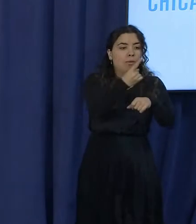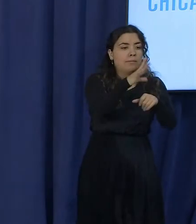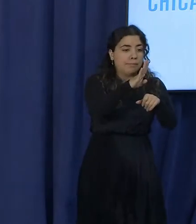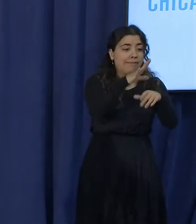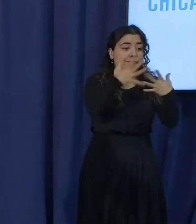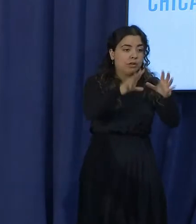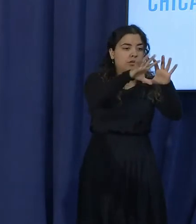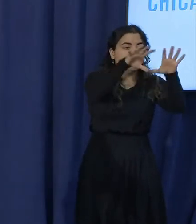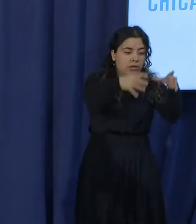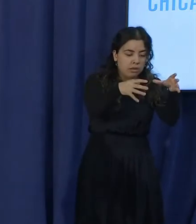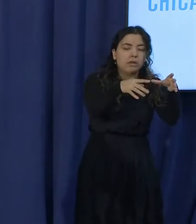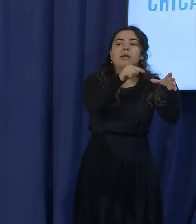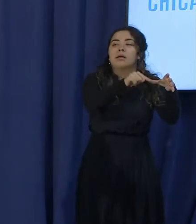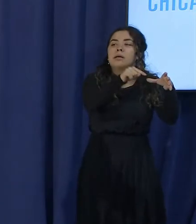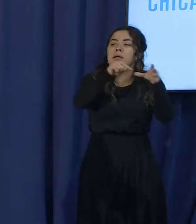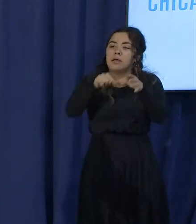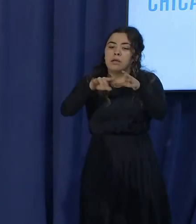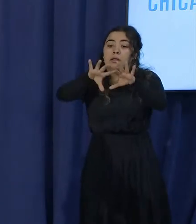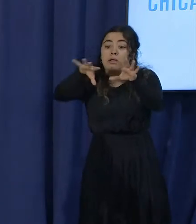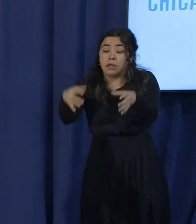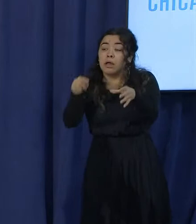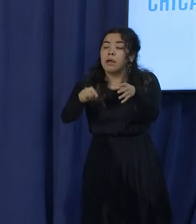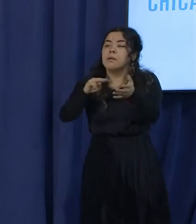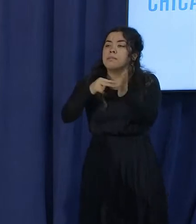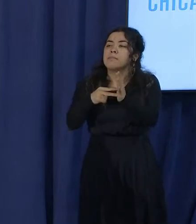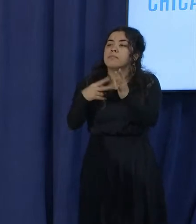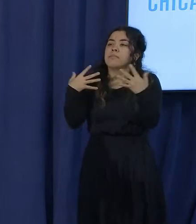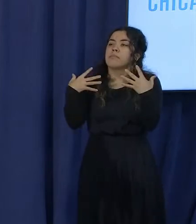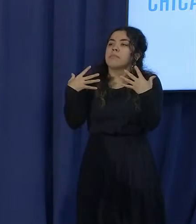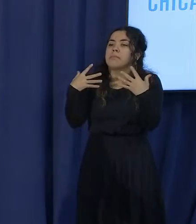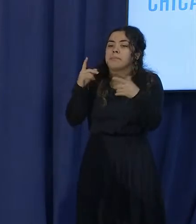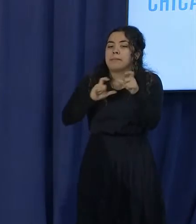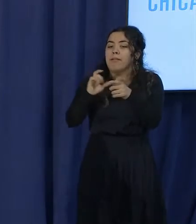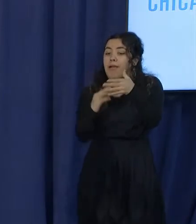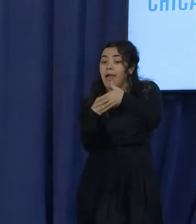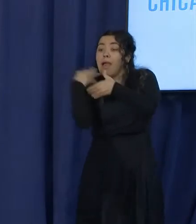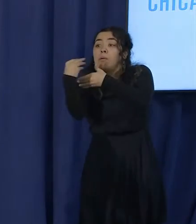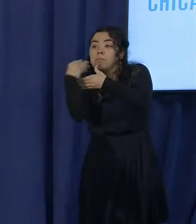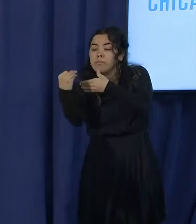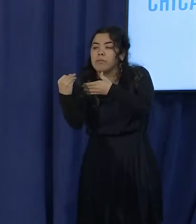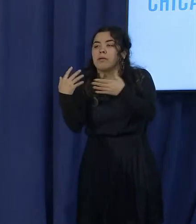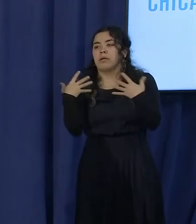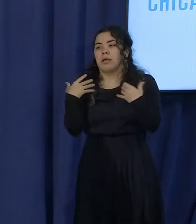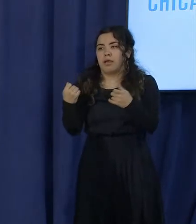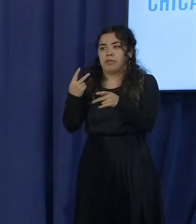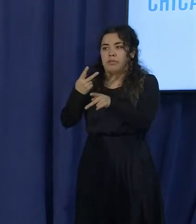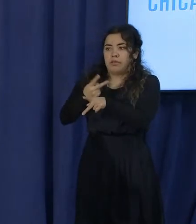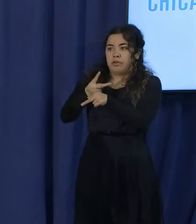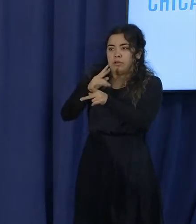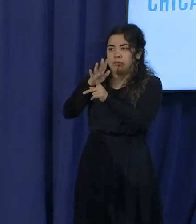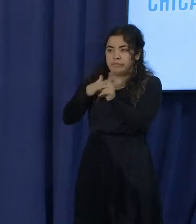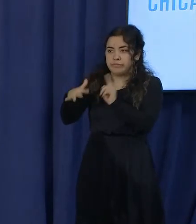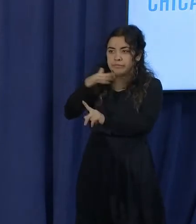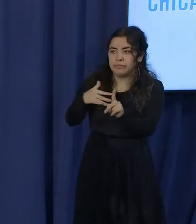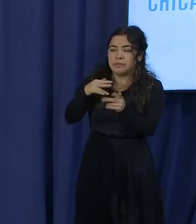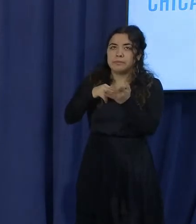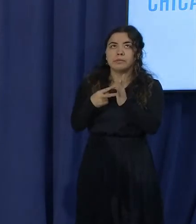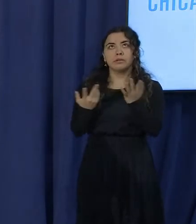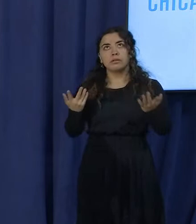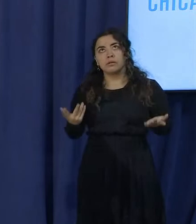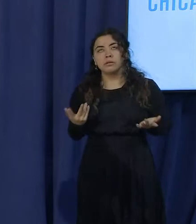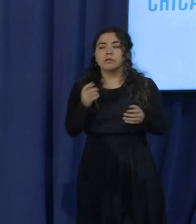we're able to start bringing vaccine into low-income senior housing settings in some of these areas, into homeless shelters in some of these areas, into